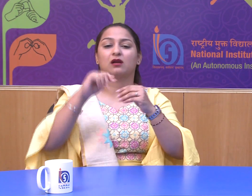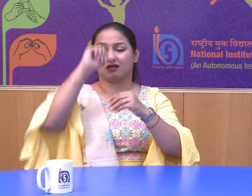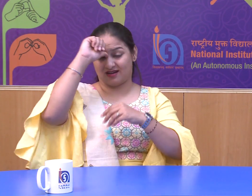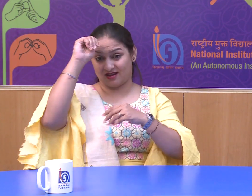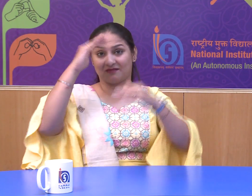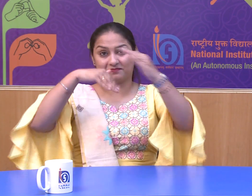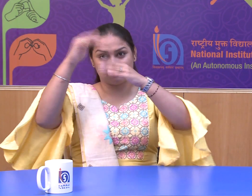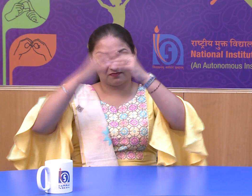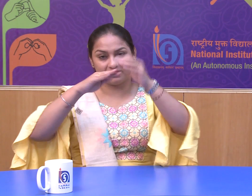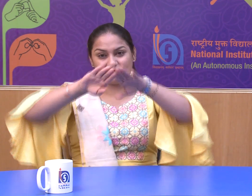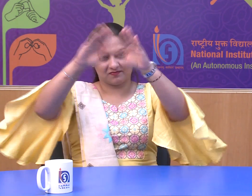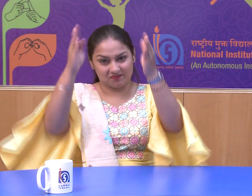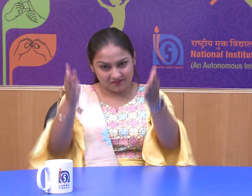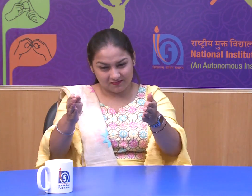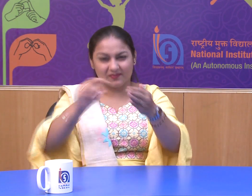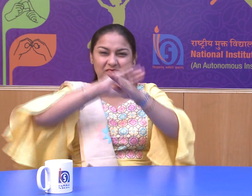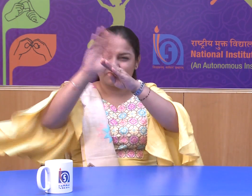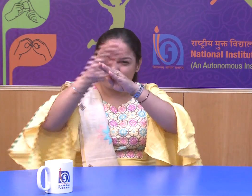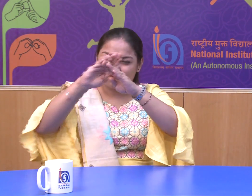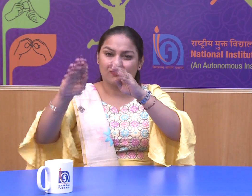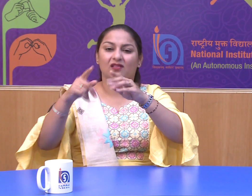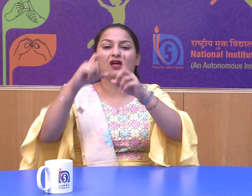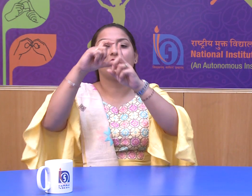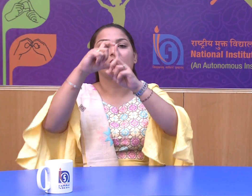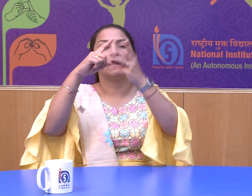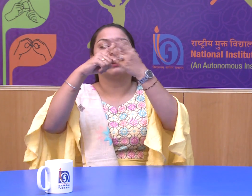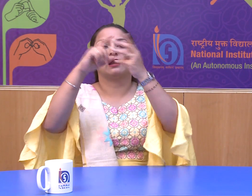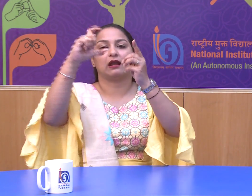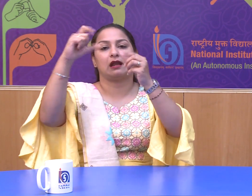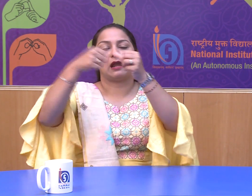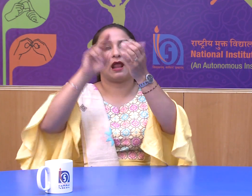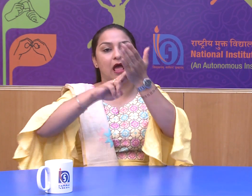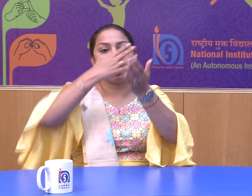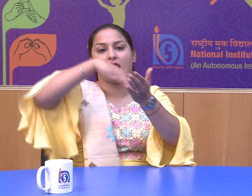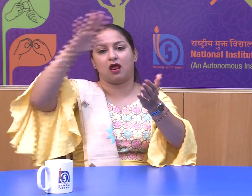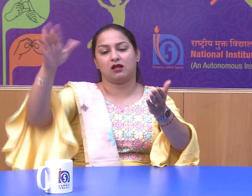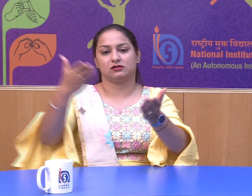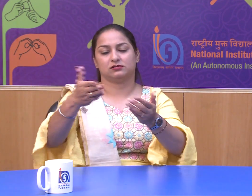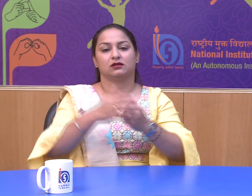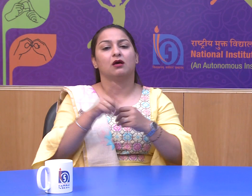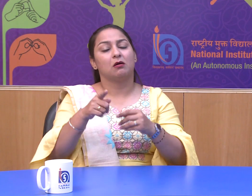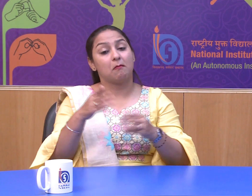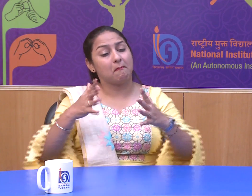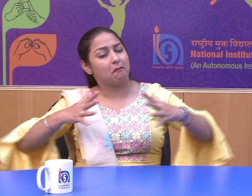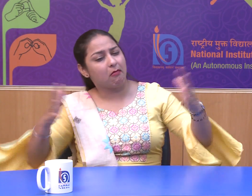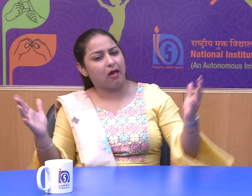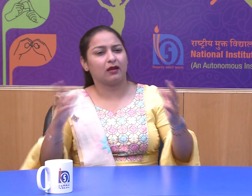cave shrines in Deccan hills. Many of the sculptures of the